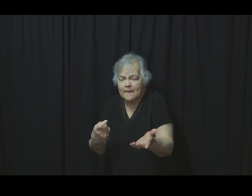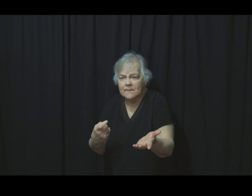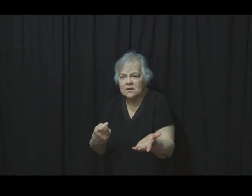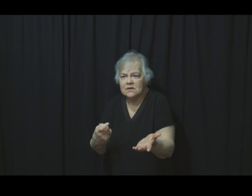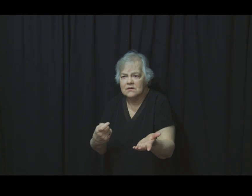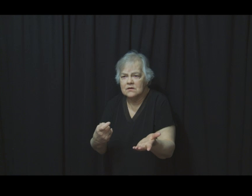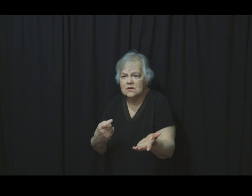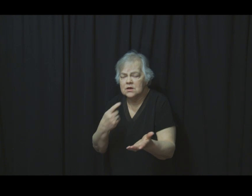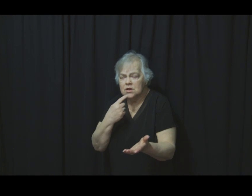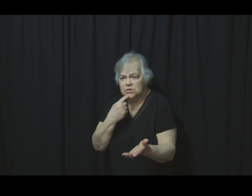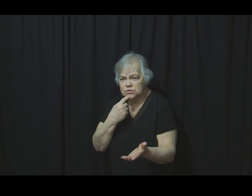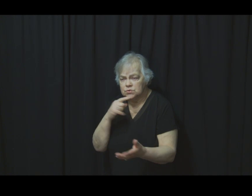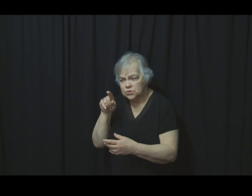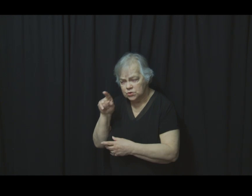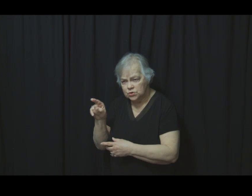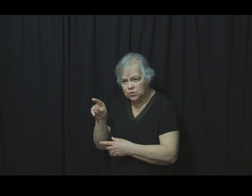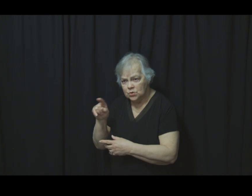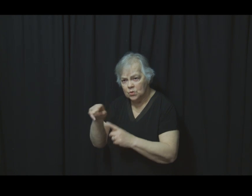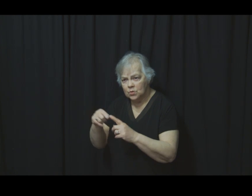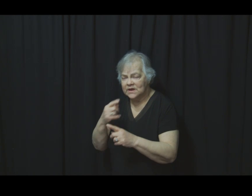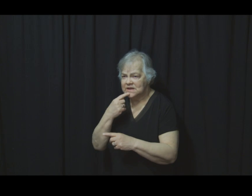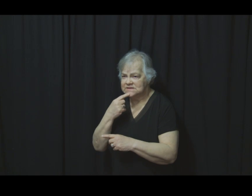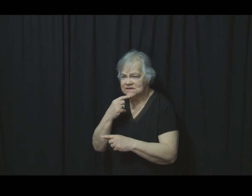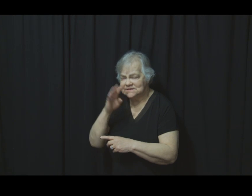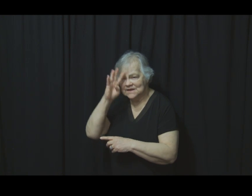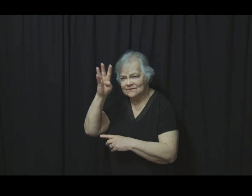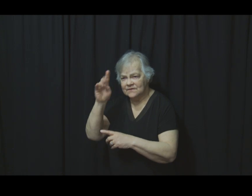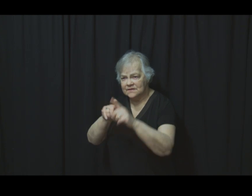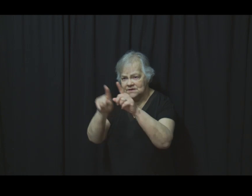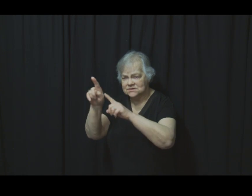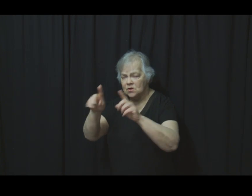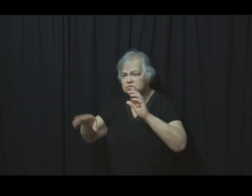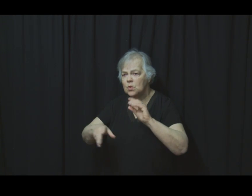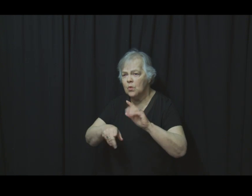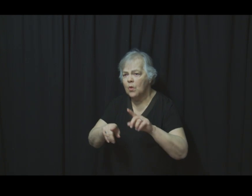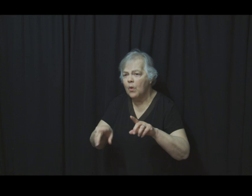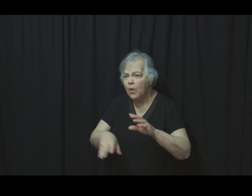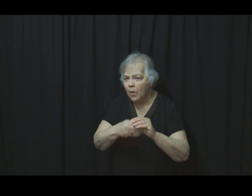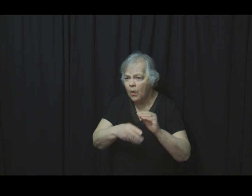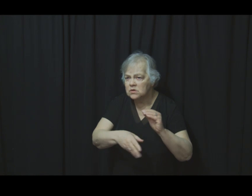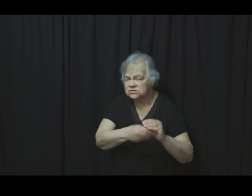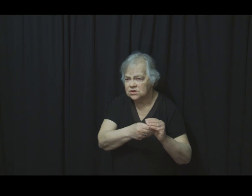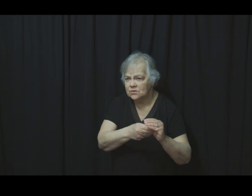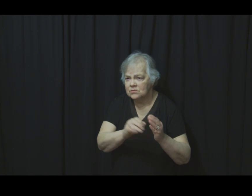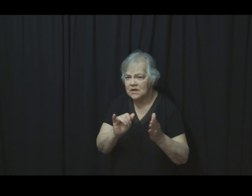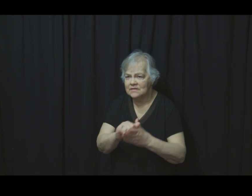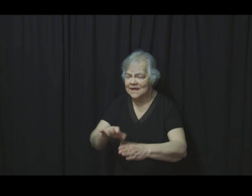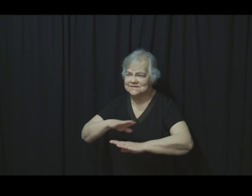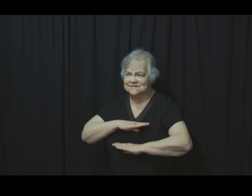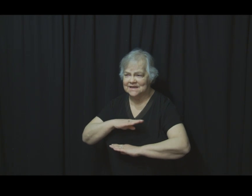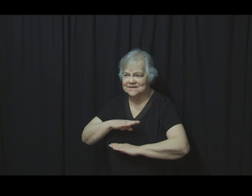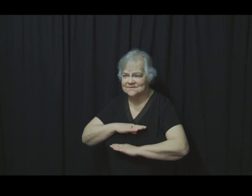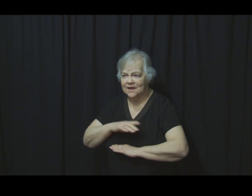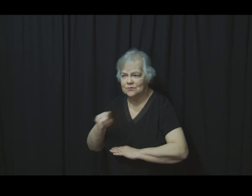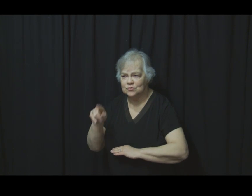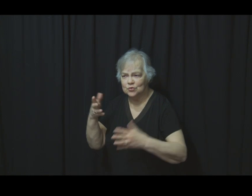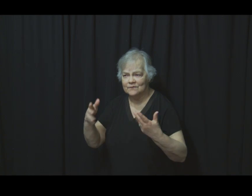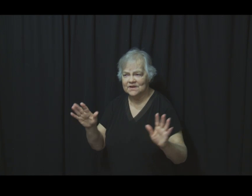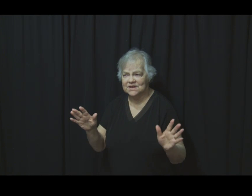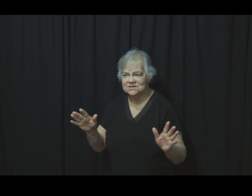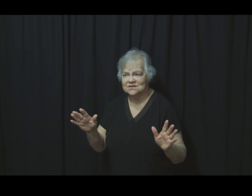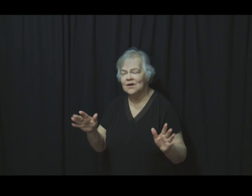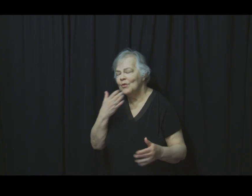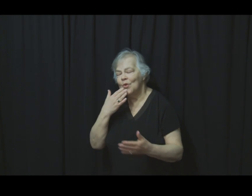To you, when it says He invented the stars also, that's satisfying. You're done. Oh,